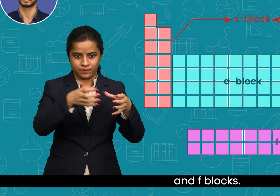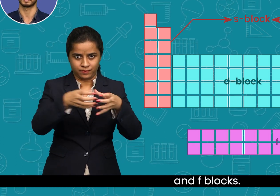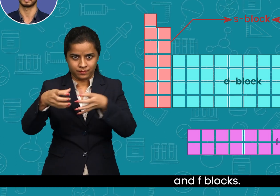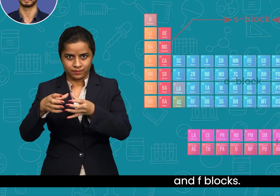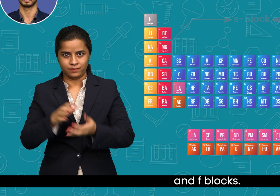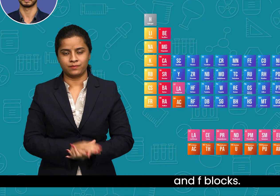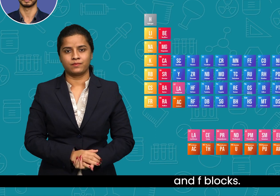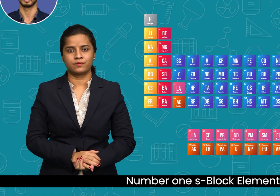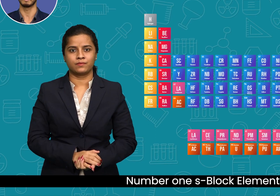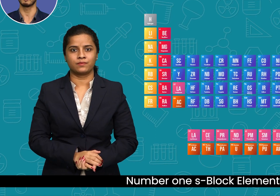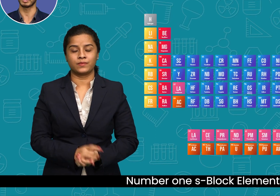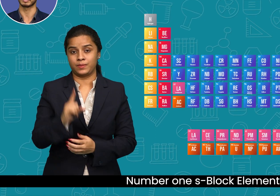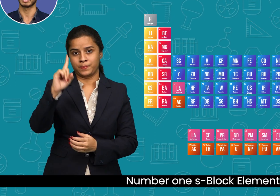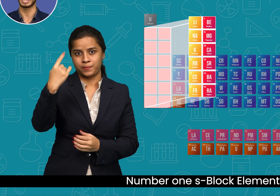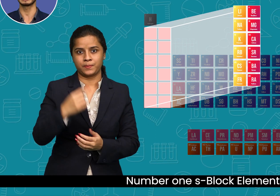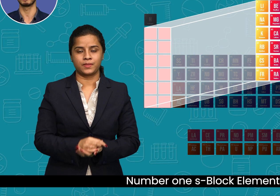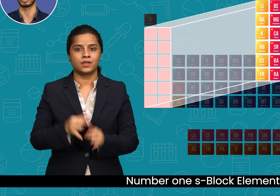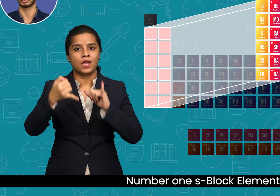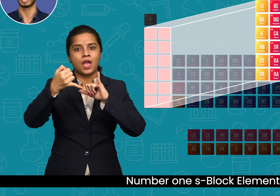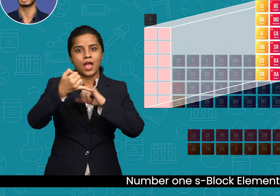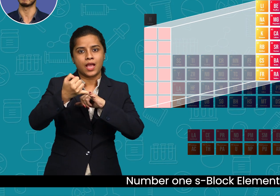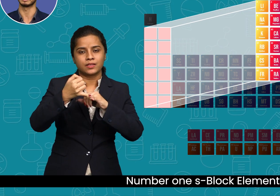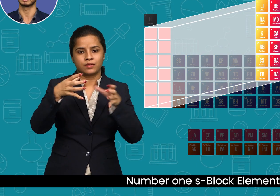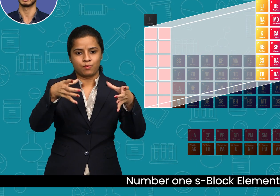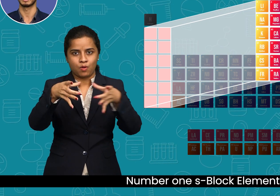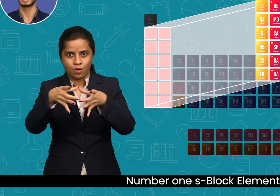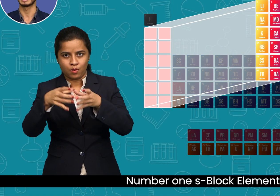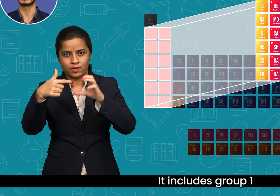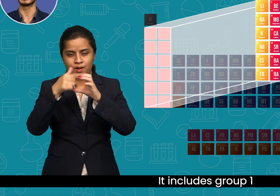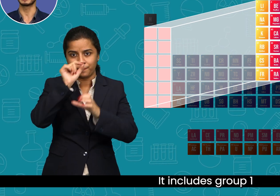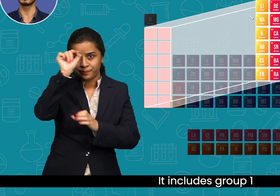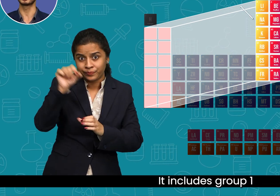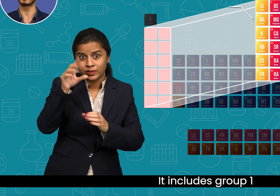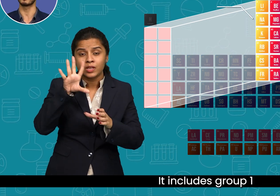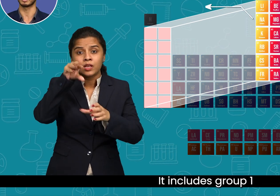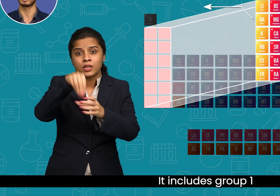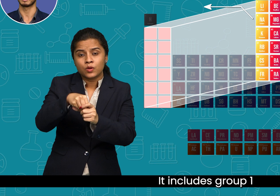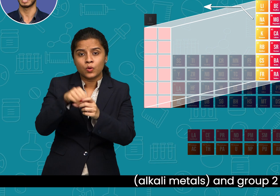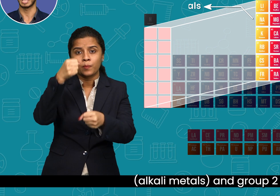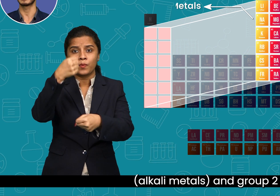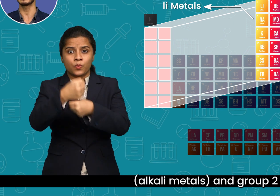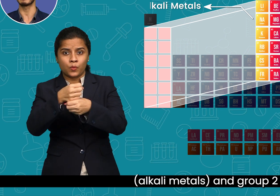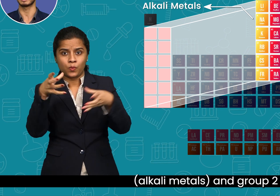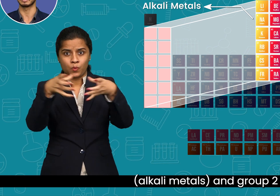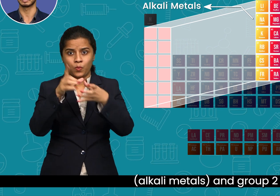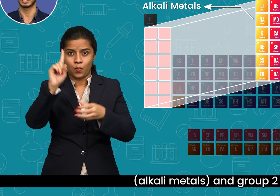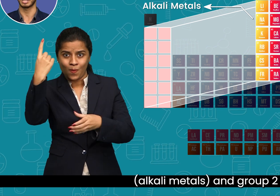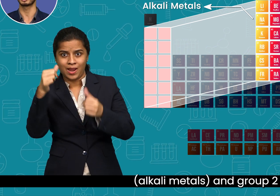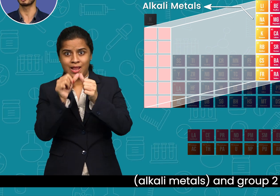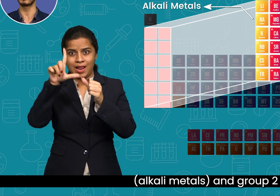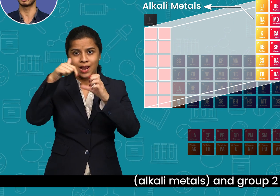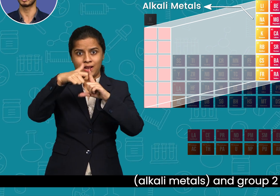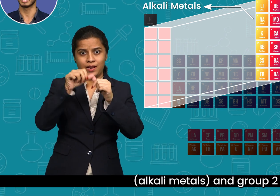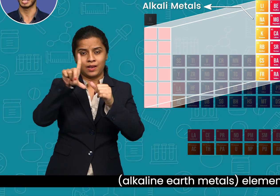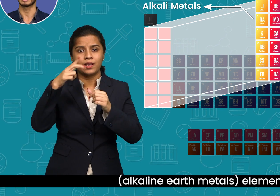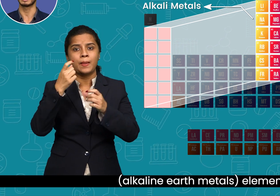blocks. Number 1. S block elements. It includes group 1 alkali metals and